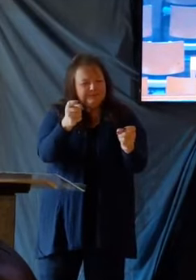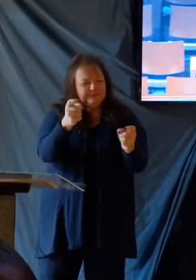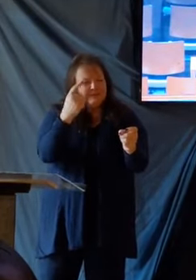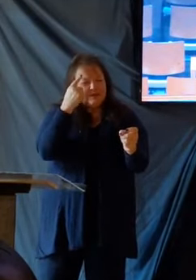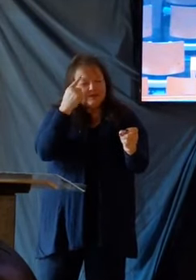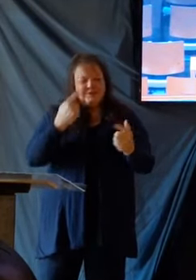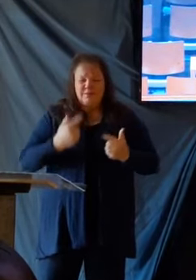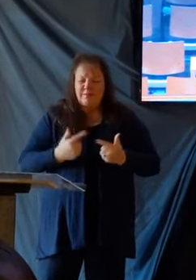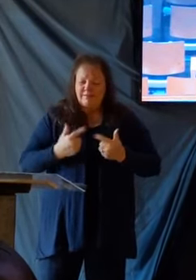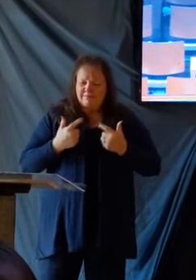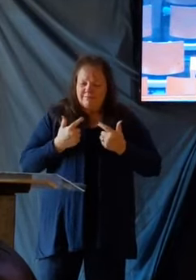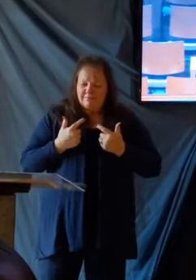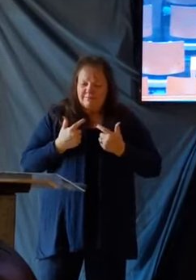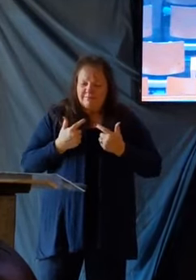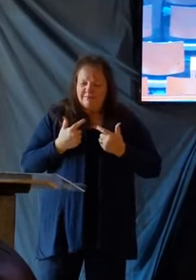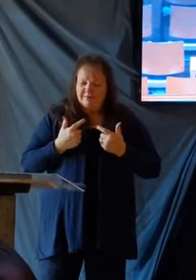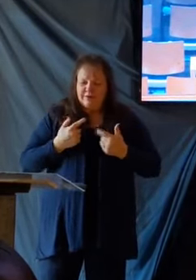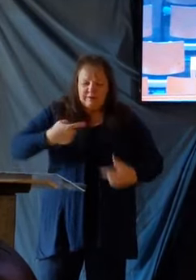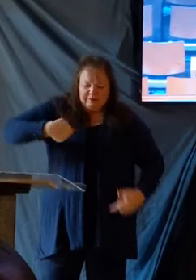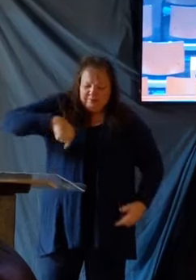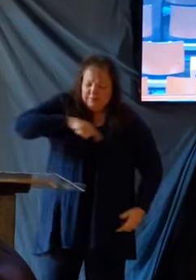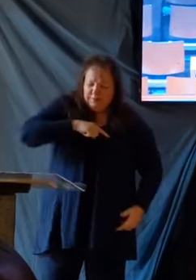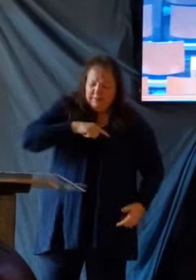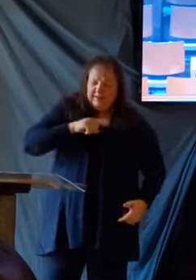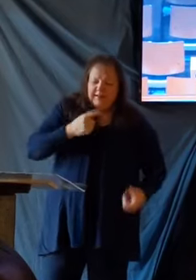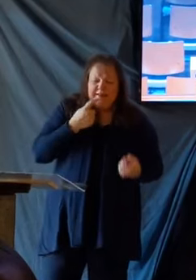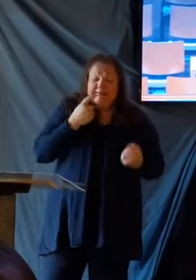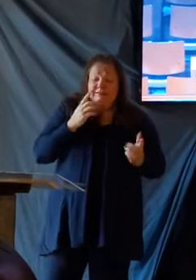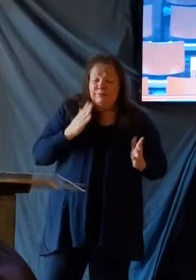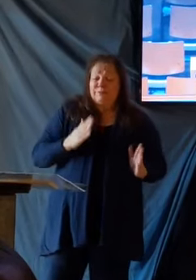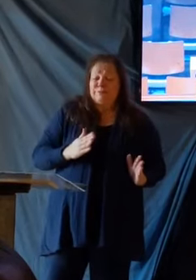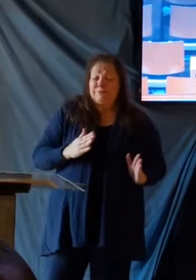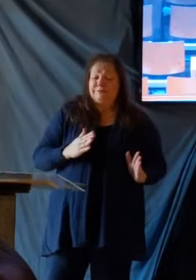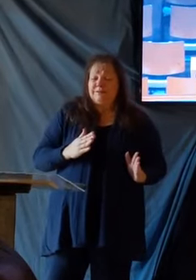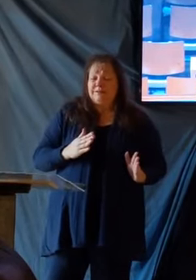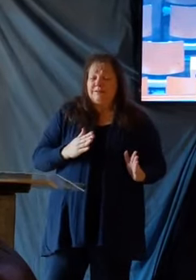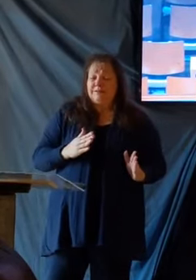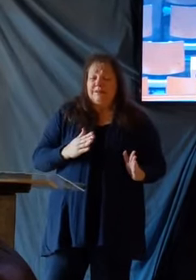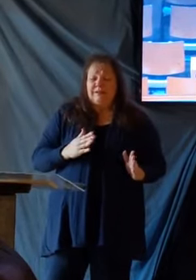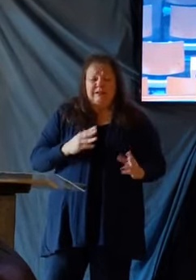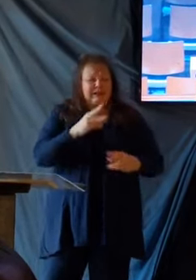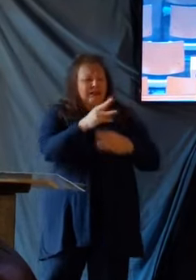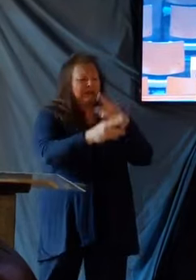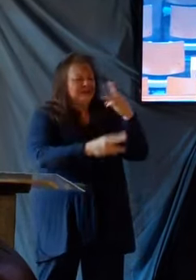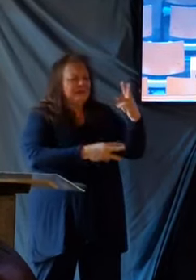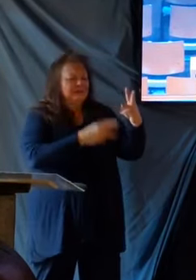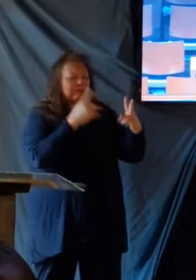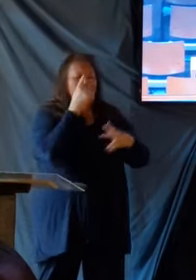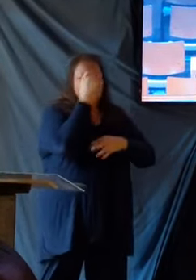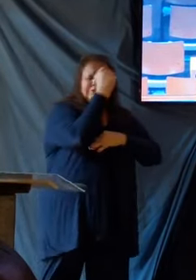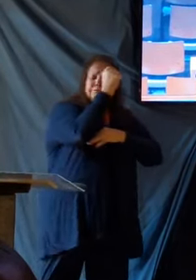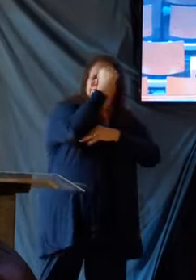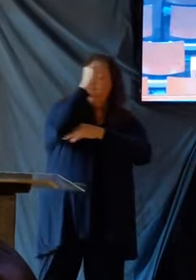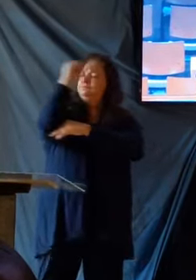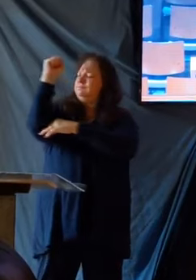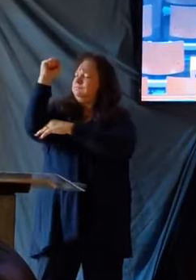for life, for us as sinful beings. Lord, a world that is in rebellion against